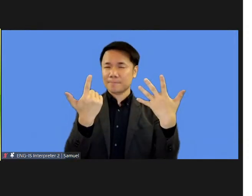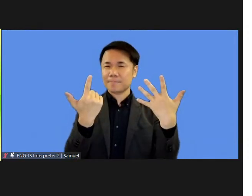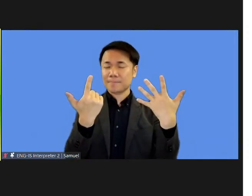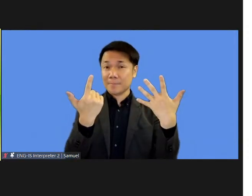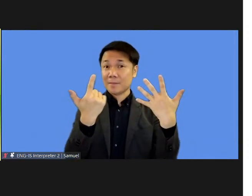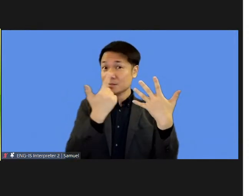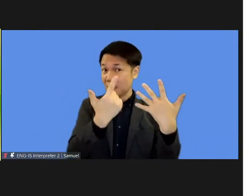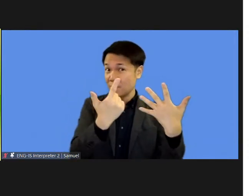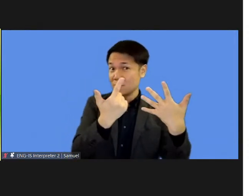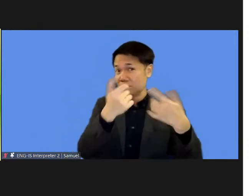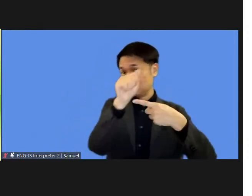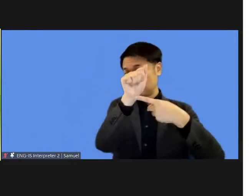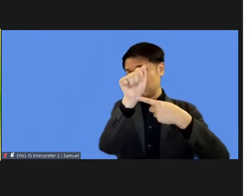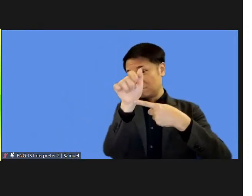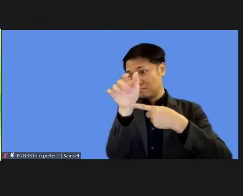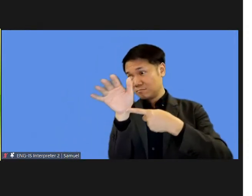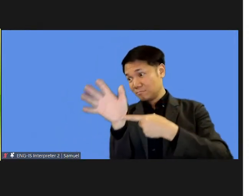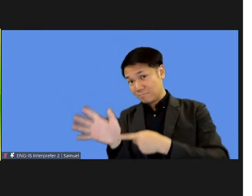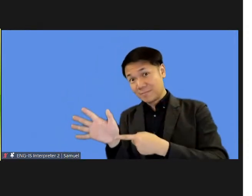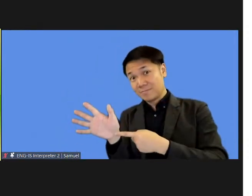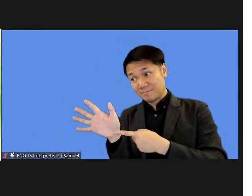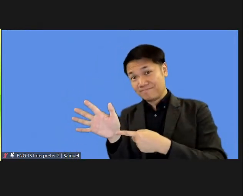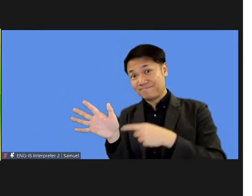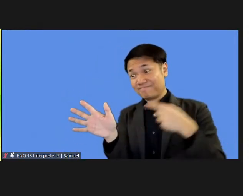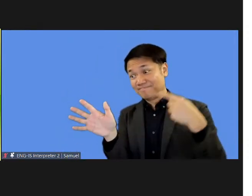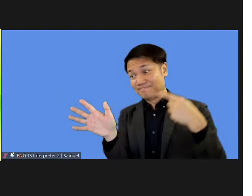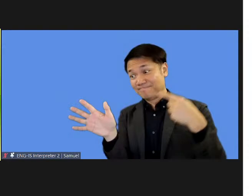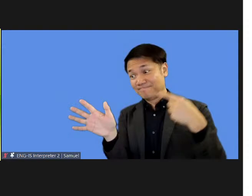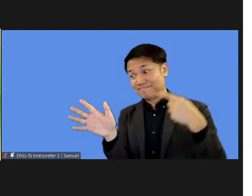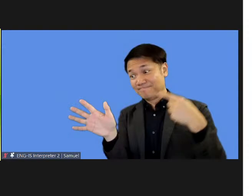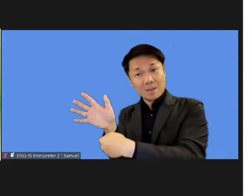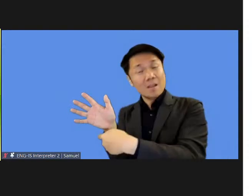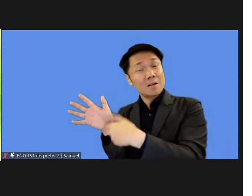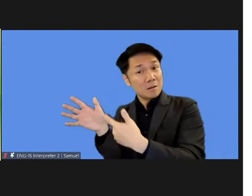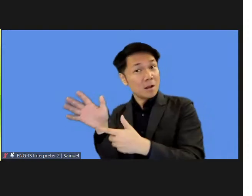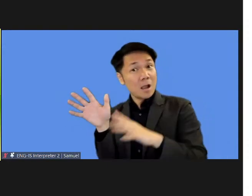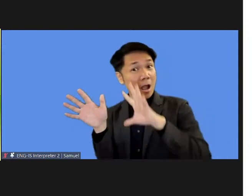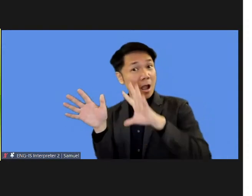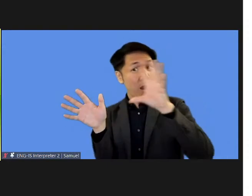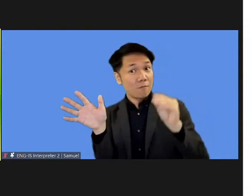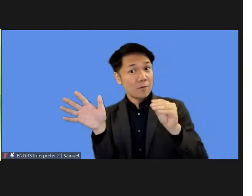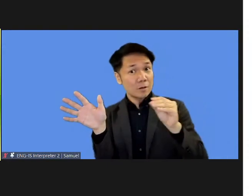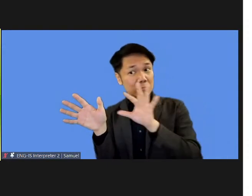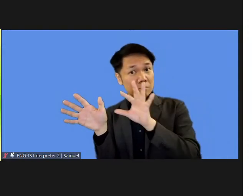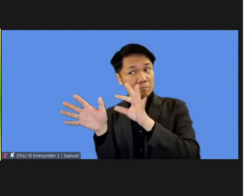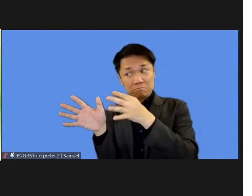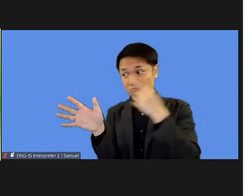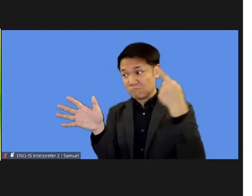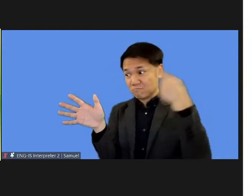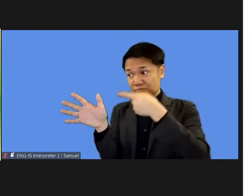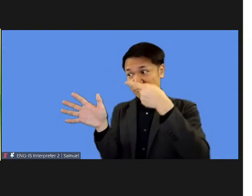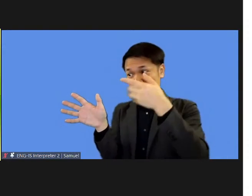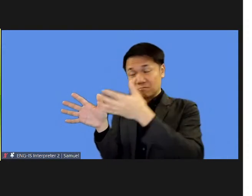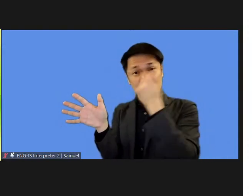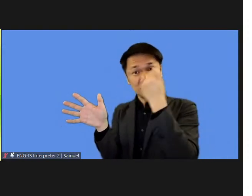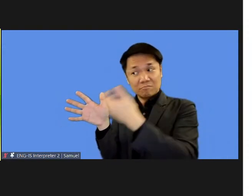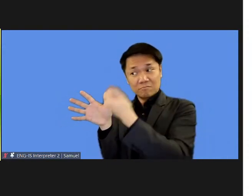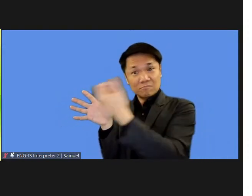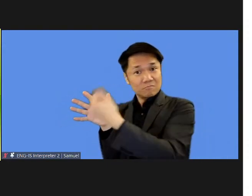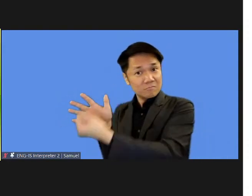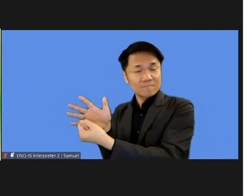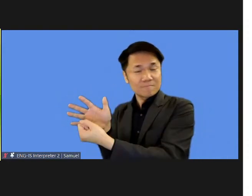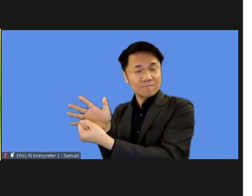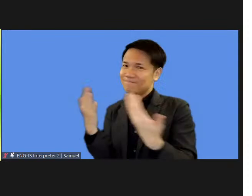that Africa is not on target, generally speaking, on any of the goals. SDG 7.1.1 on access to